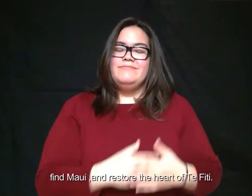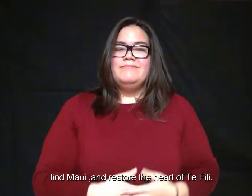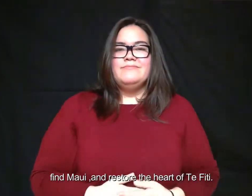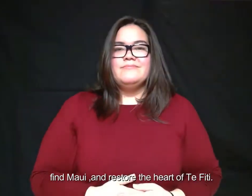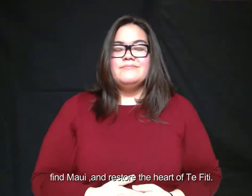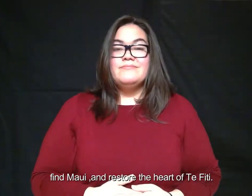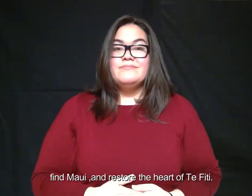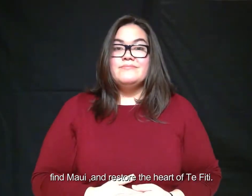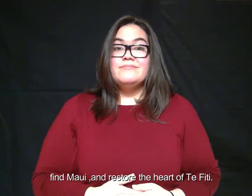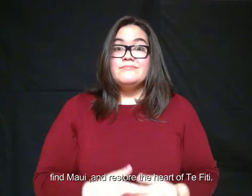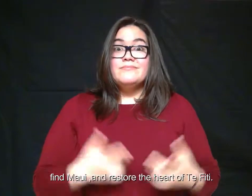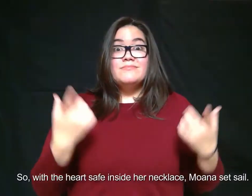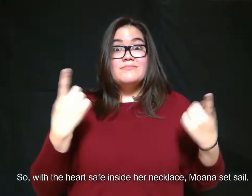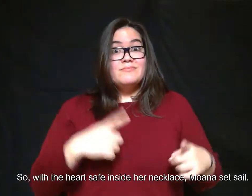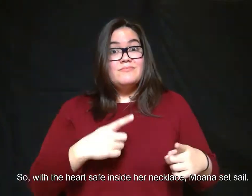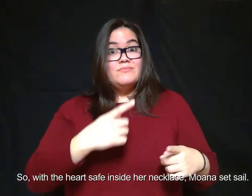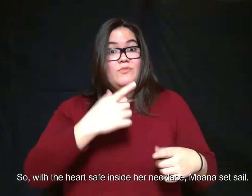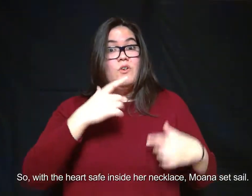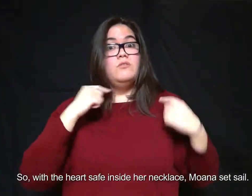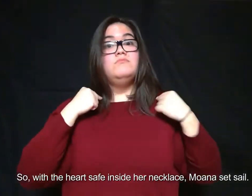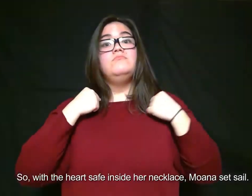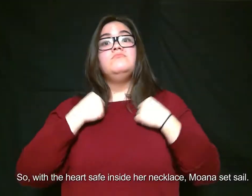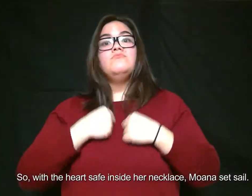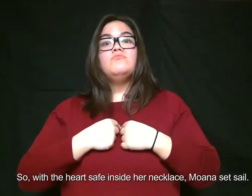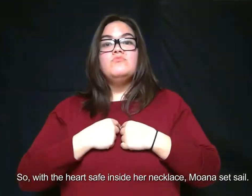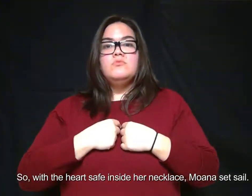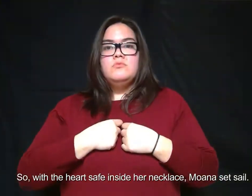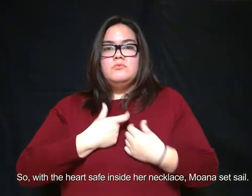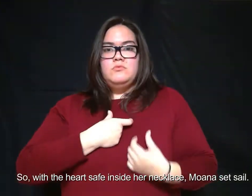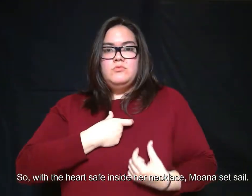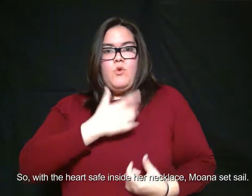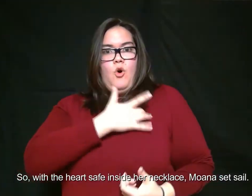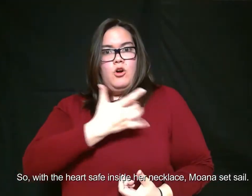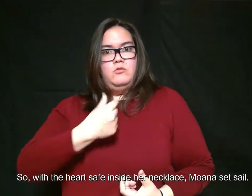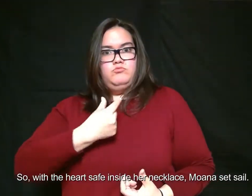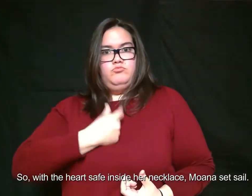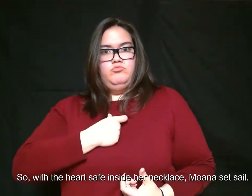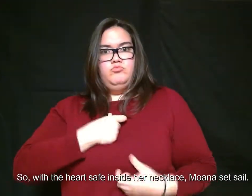So with the heart safe inside her necklace, Moana set sail.